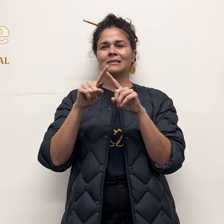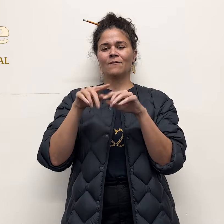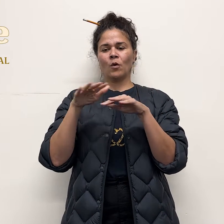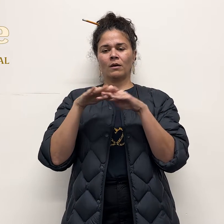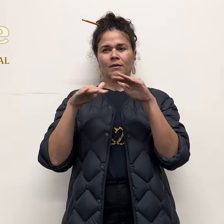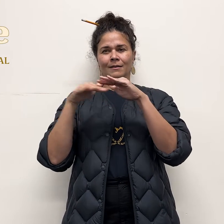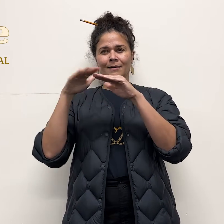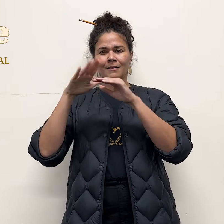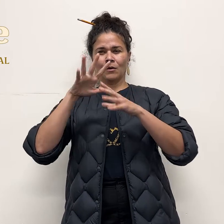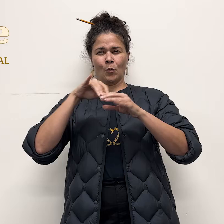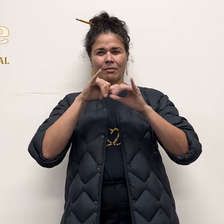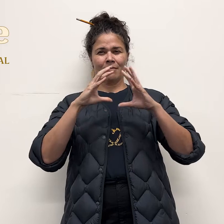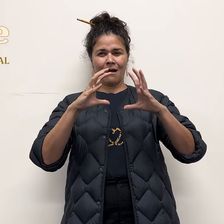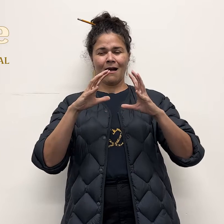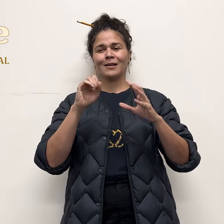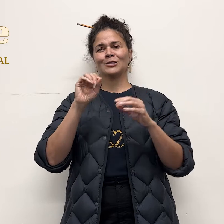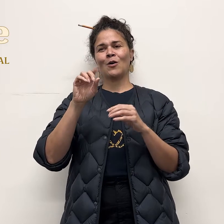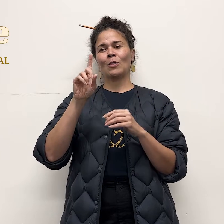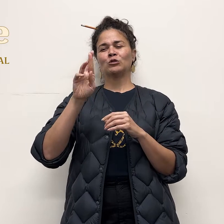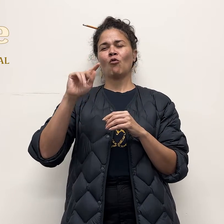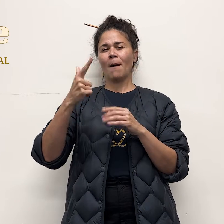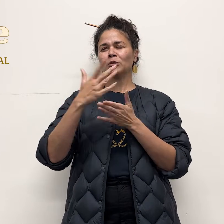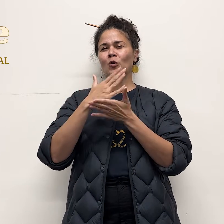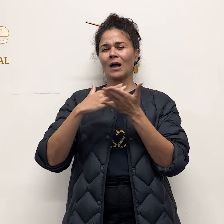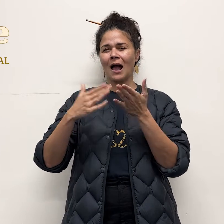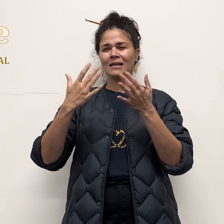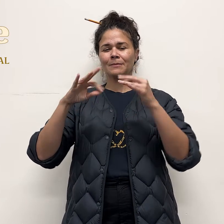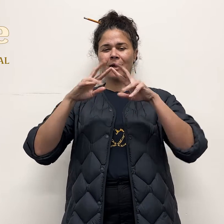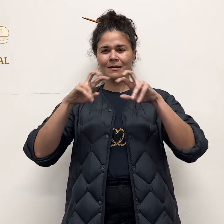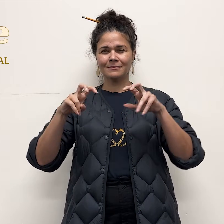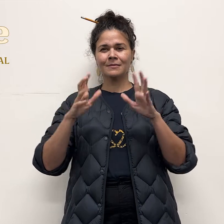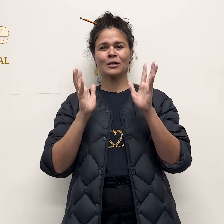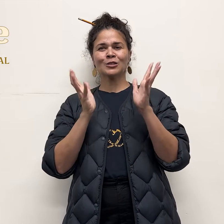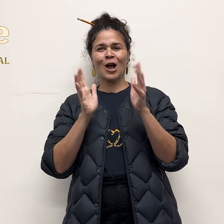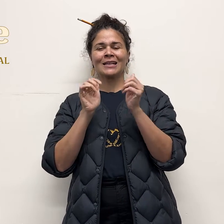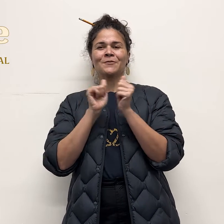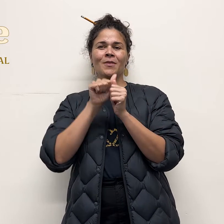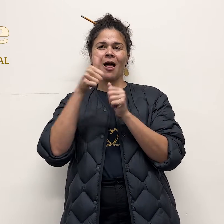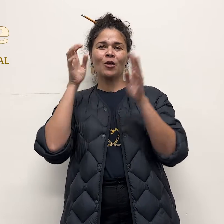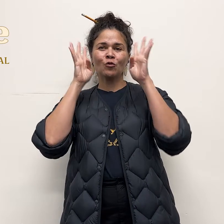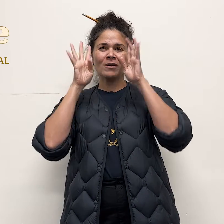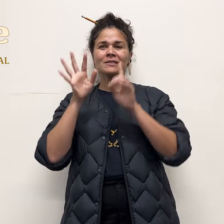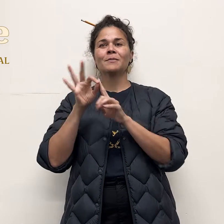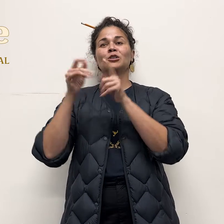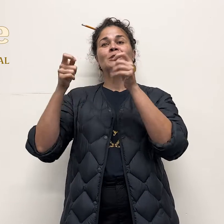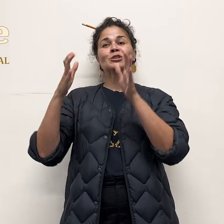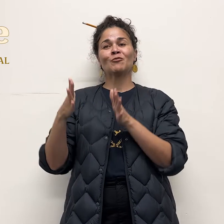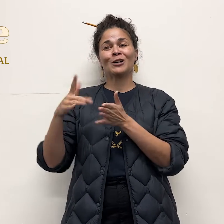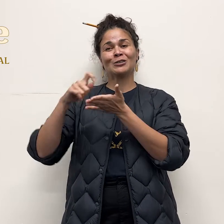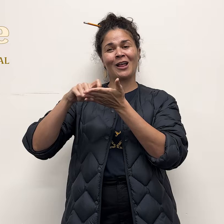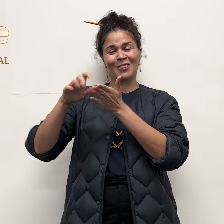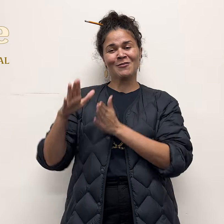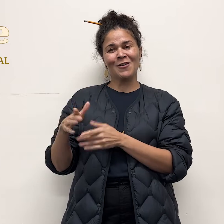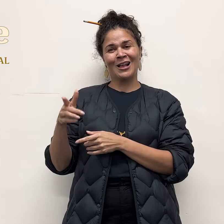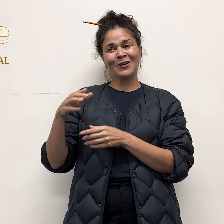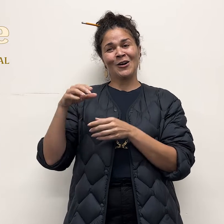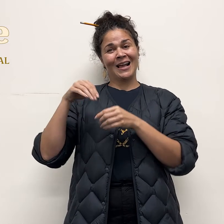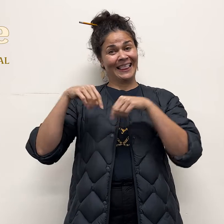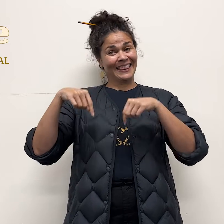things kind of build to the characterization that it's my job to talk with the cast members and the artistic team, and